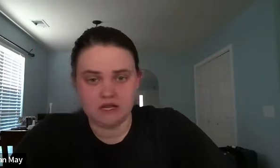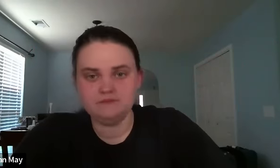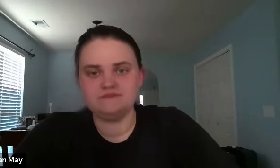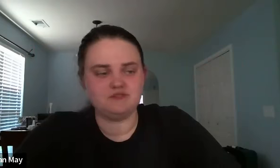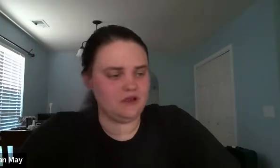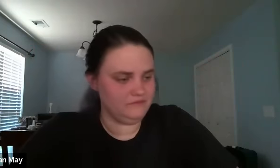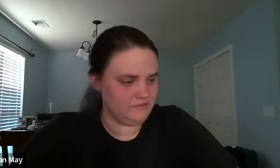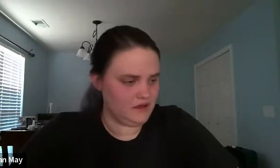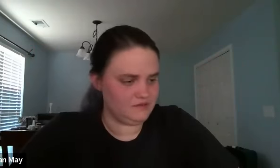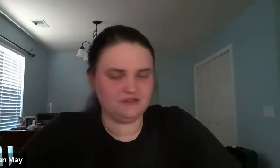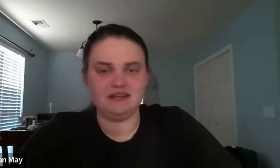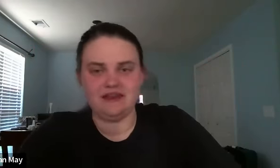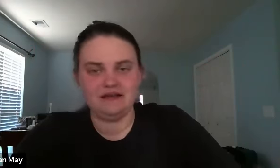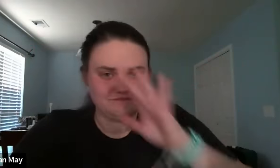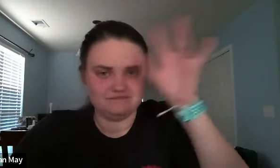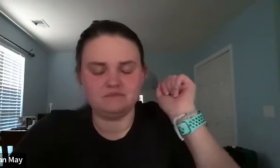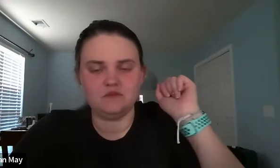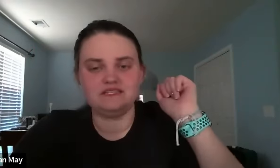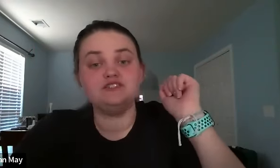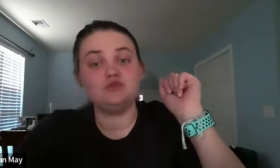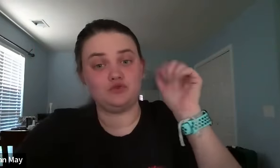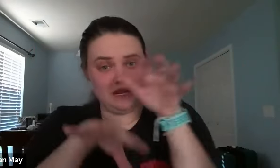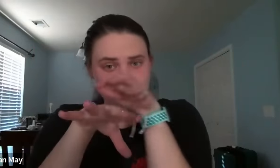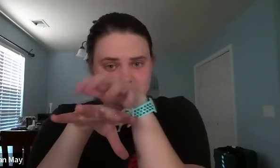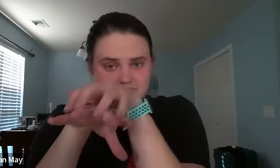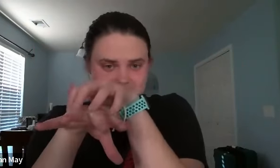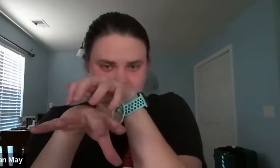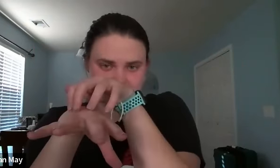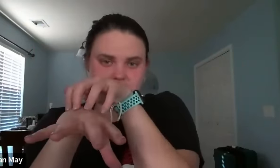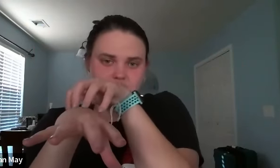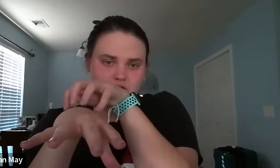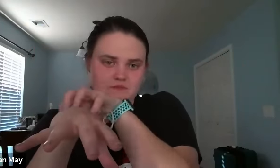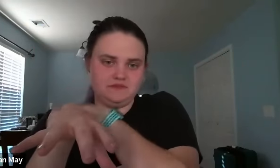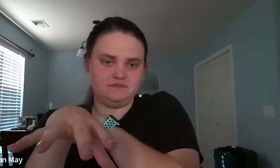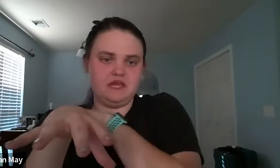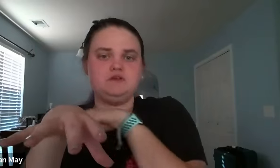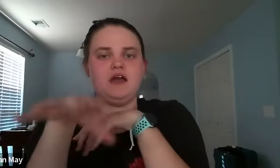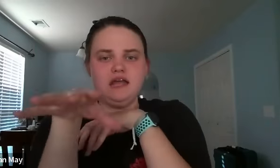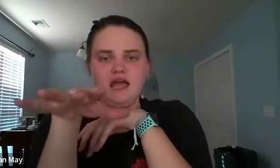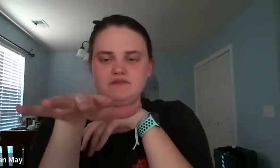Grapes. Sorry, I was looking and then I lost it. So grapes. Grapes. And you kind of have